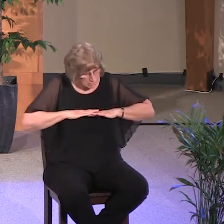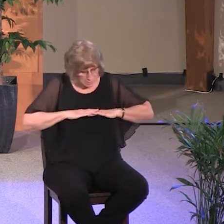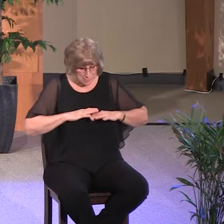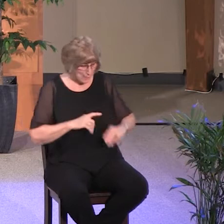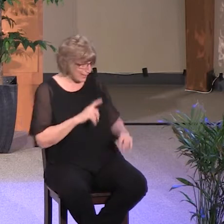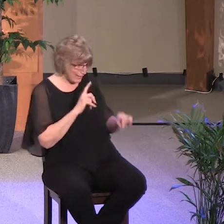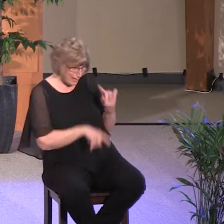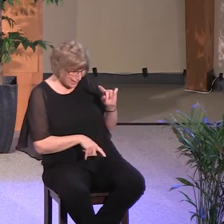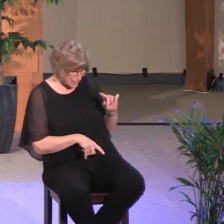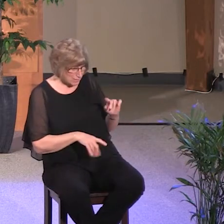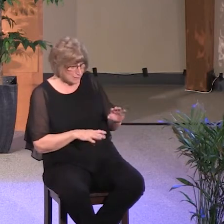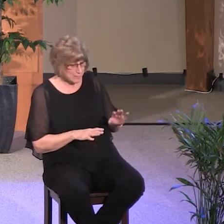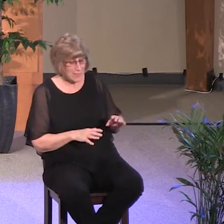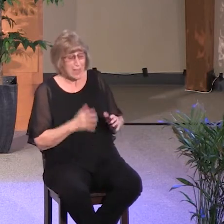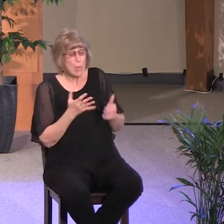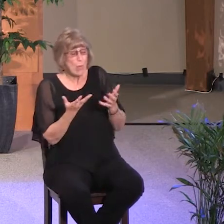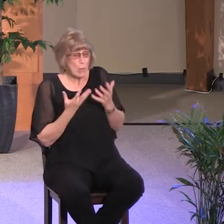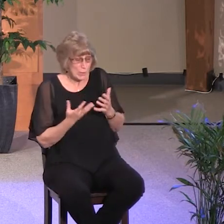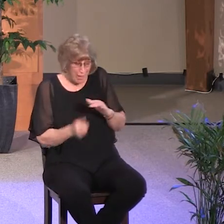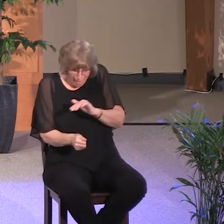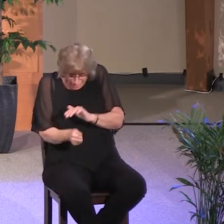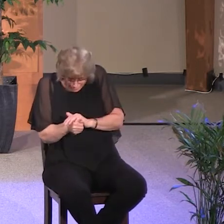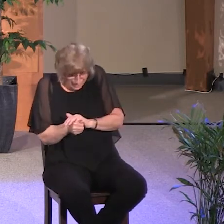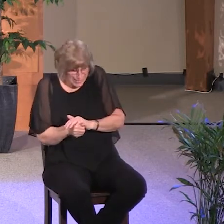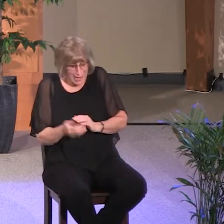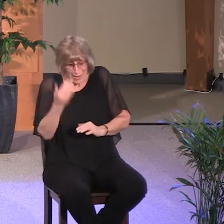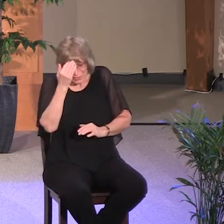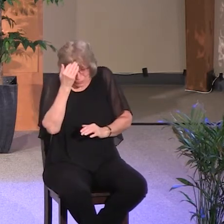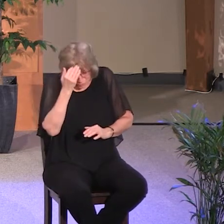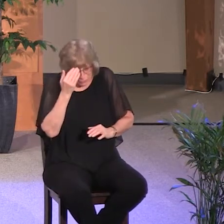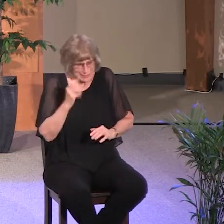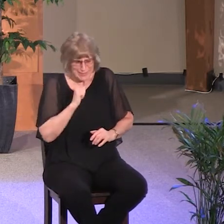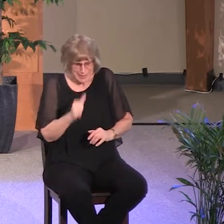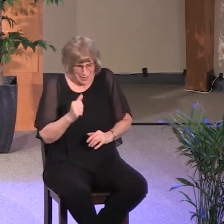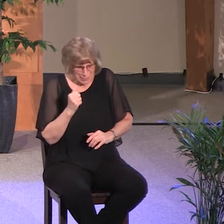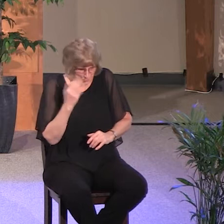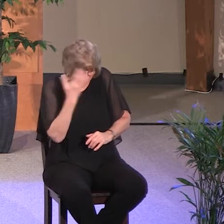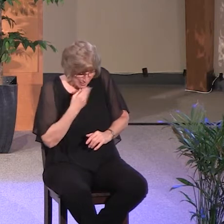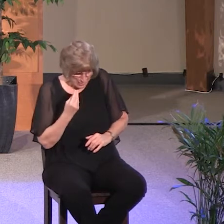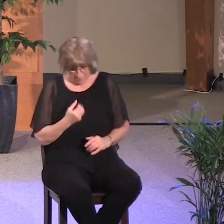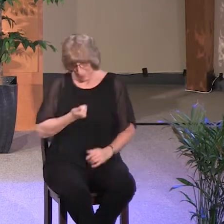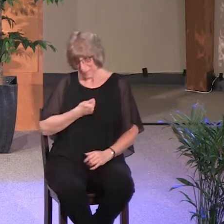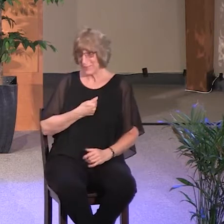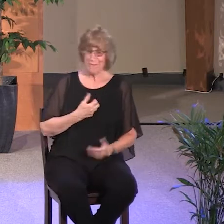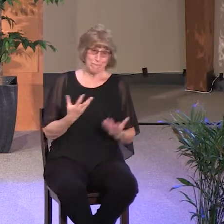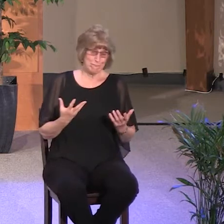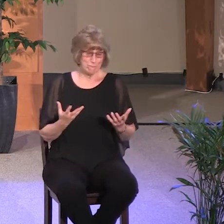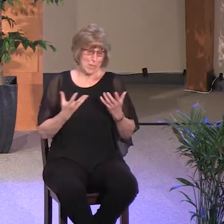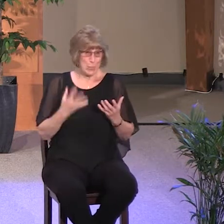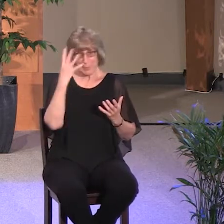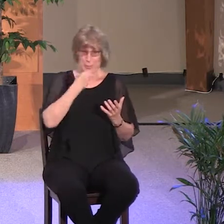I wanted to run away and hide because I knew it wasn't going to be pretty. I'd like to be pretty. attached to that a little bit.